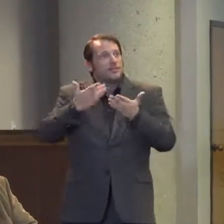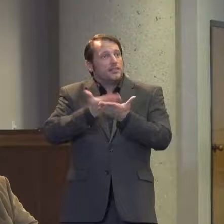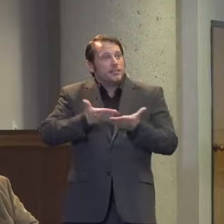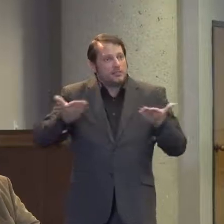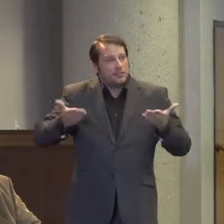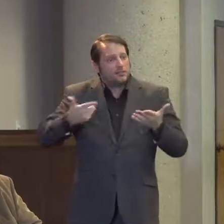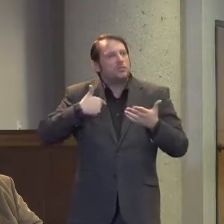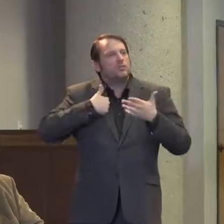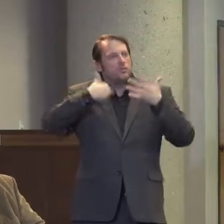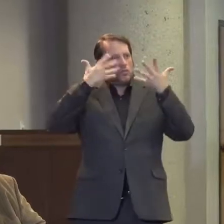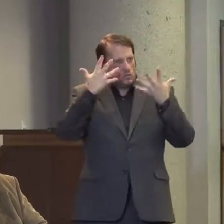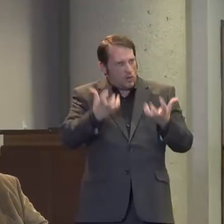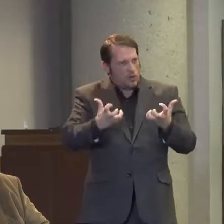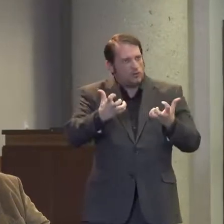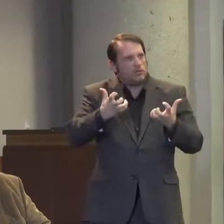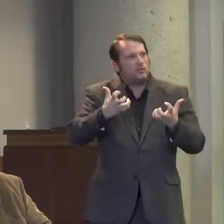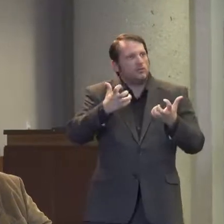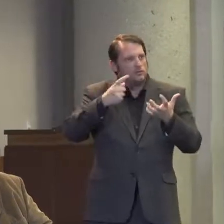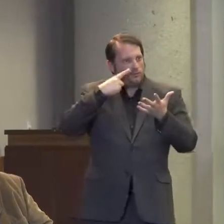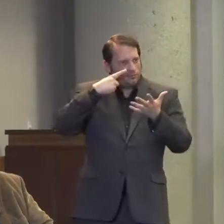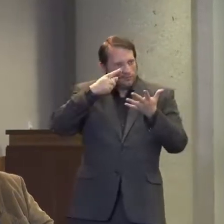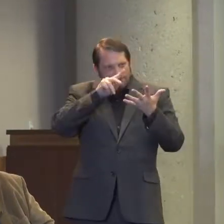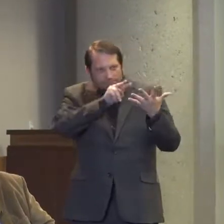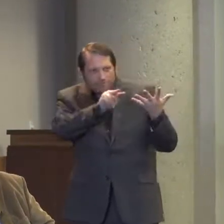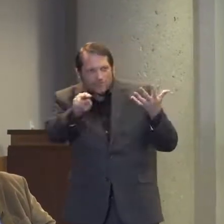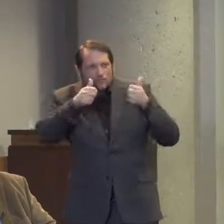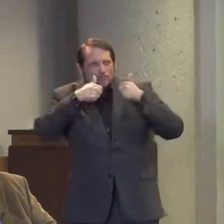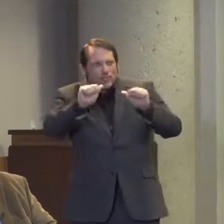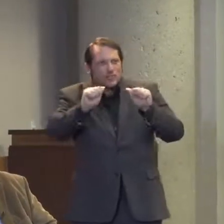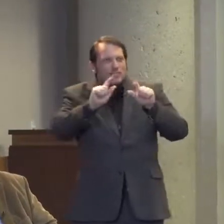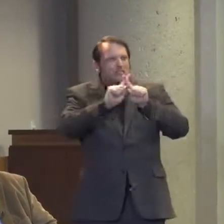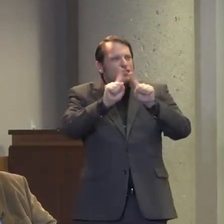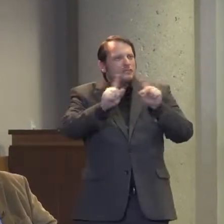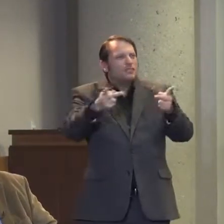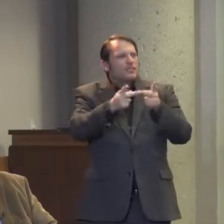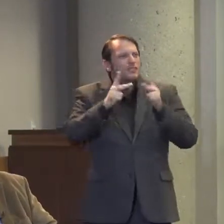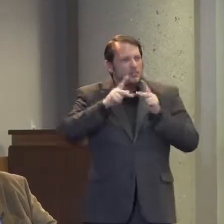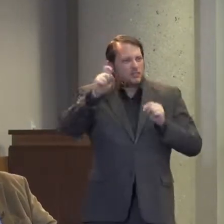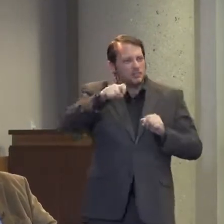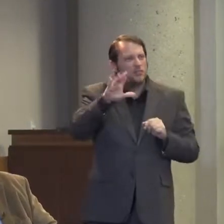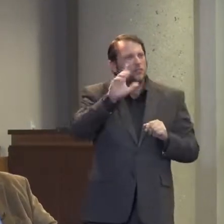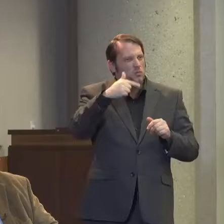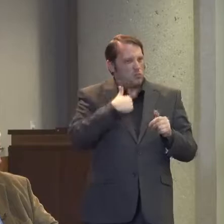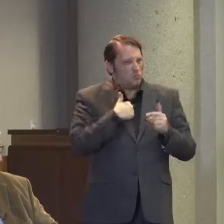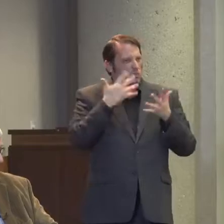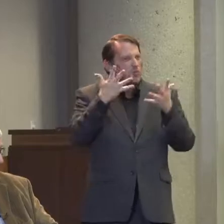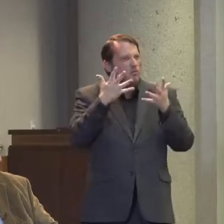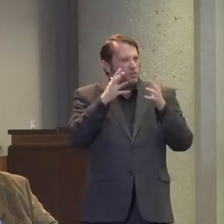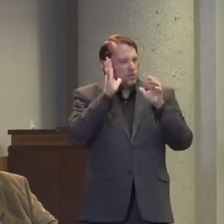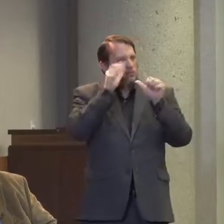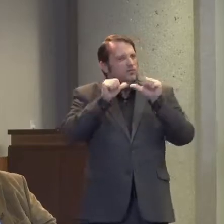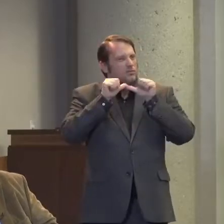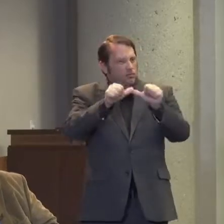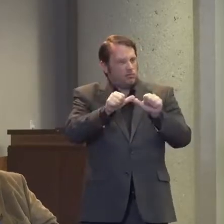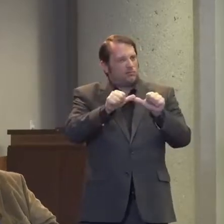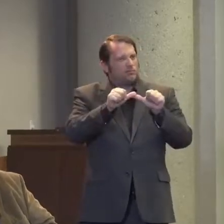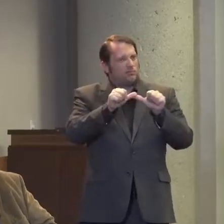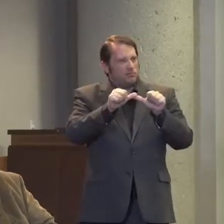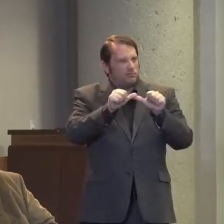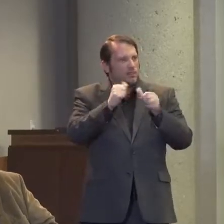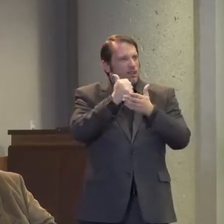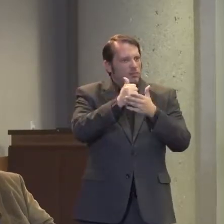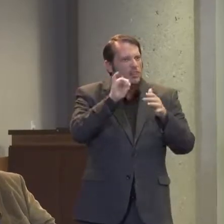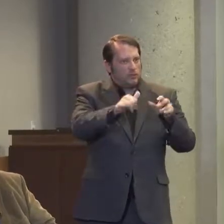is needed. We're in about 40 some sites right now, but we'll continue to watch that and how things shift for our residents.